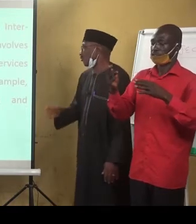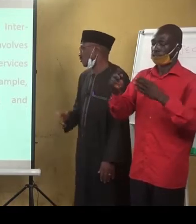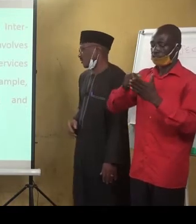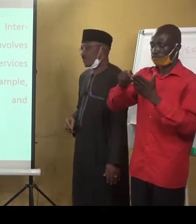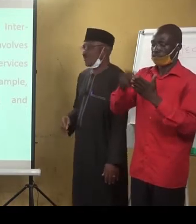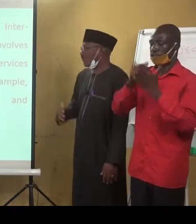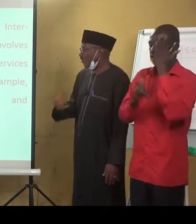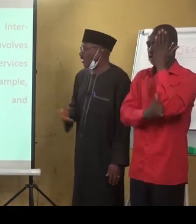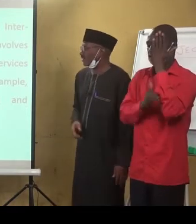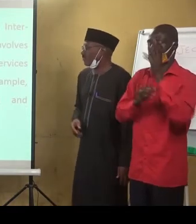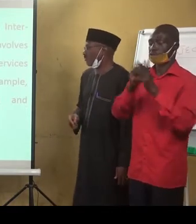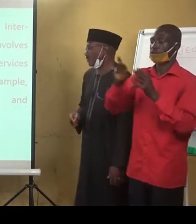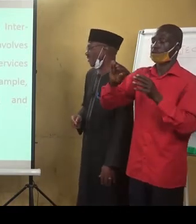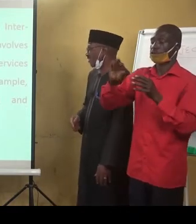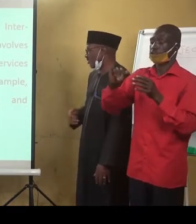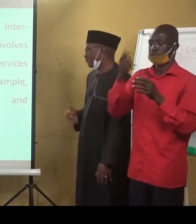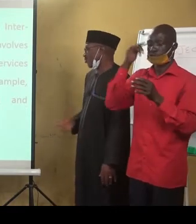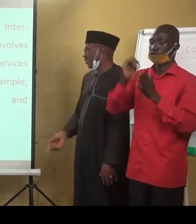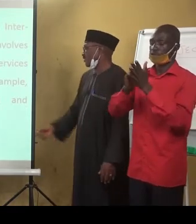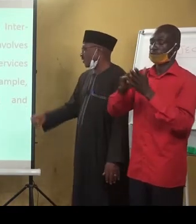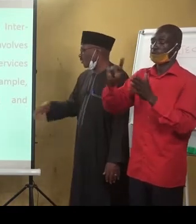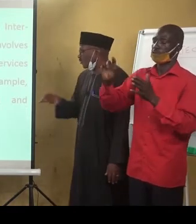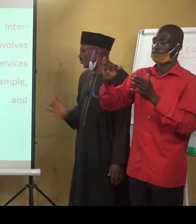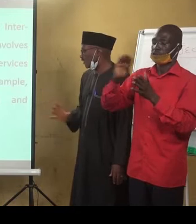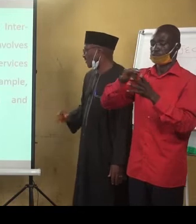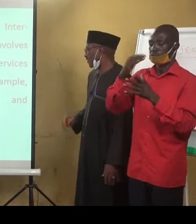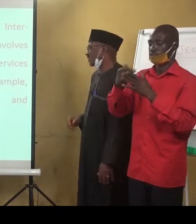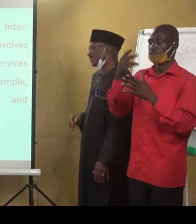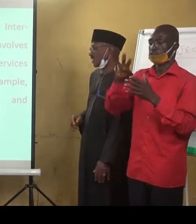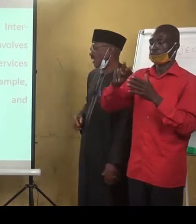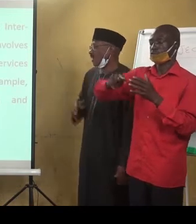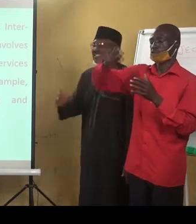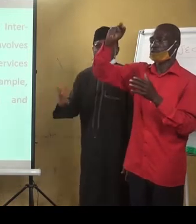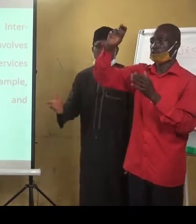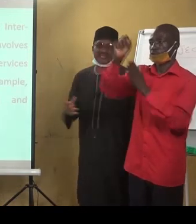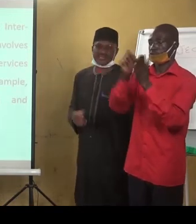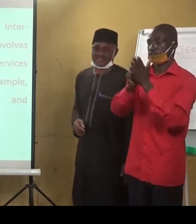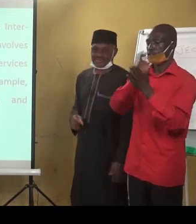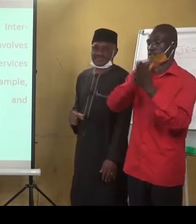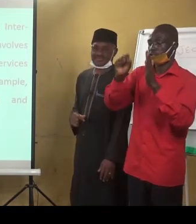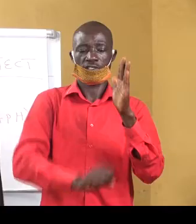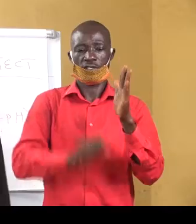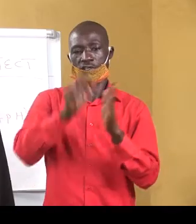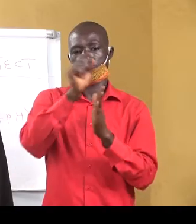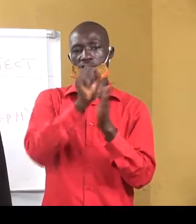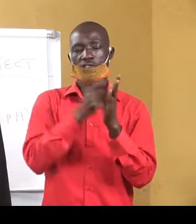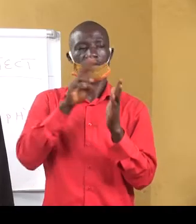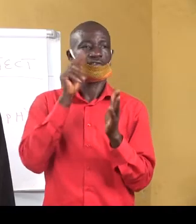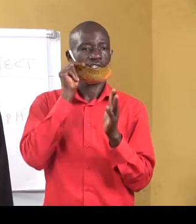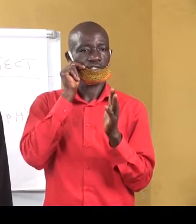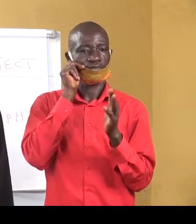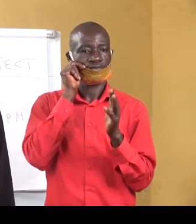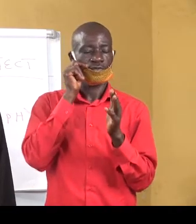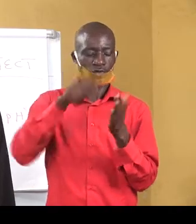a country. For example, trade between the northern states and the southern states. That